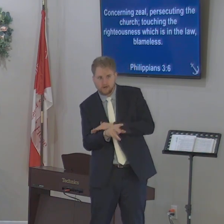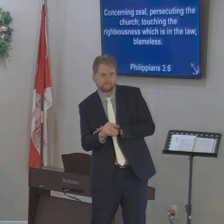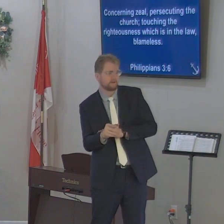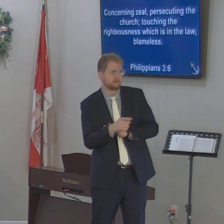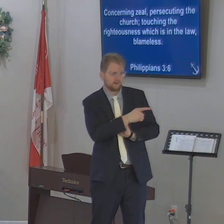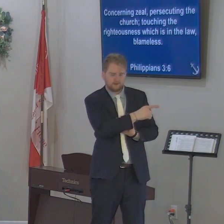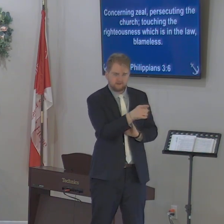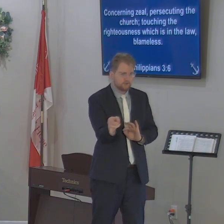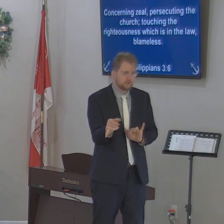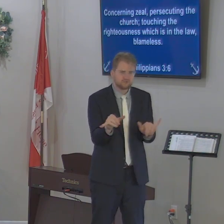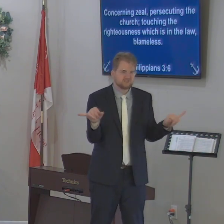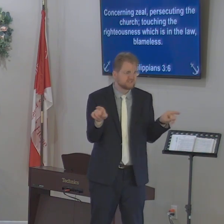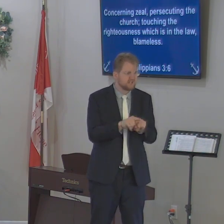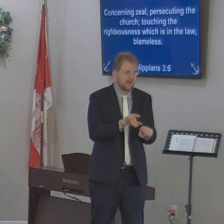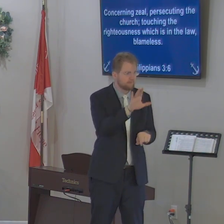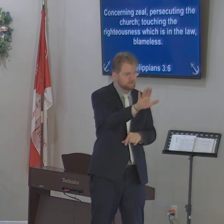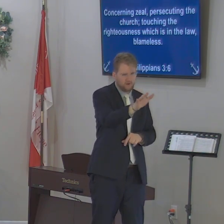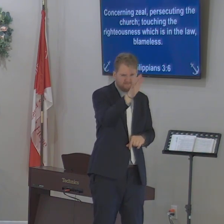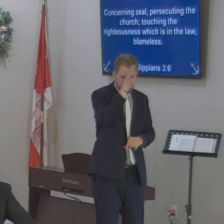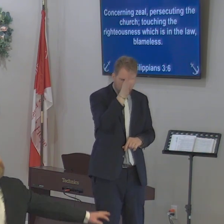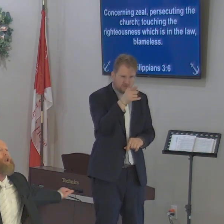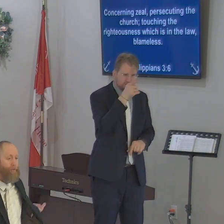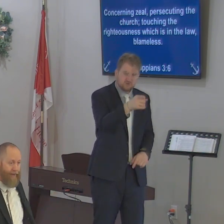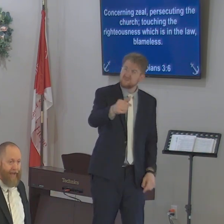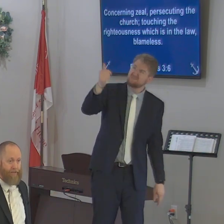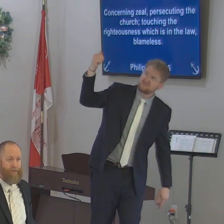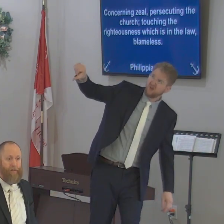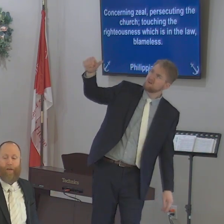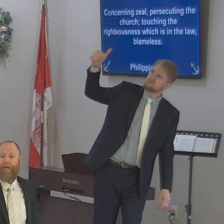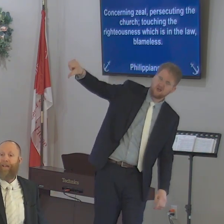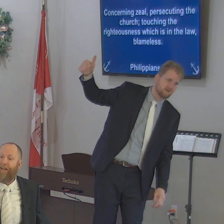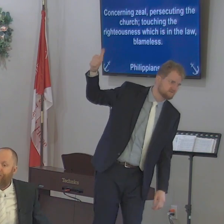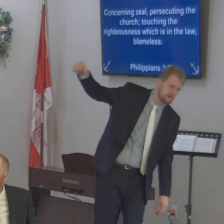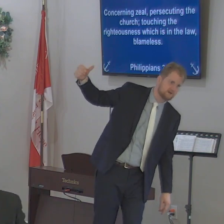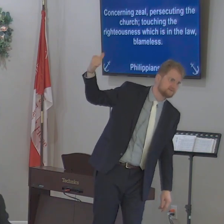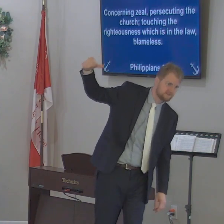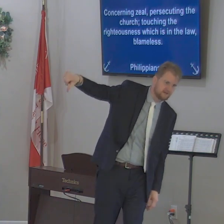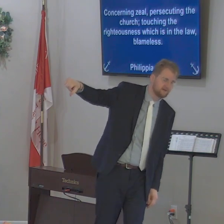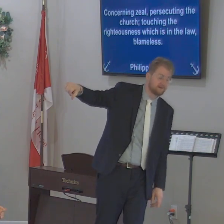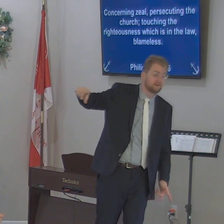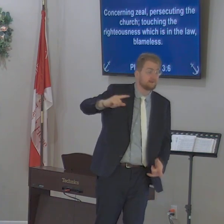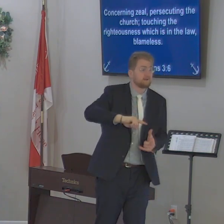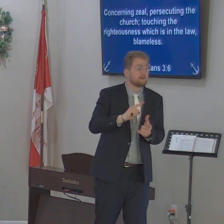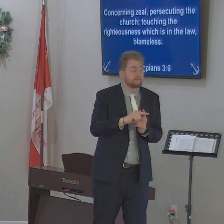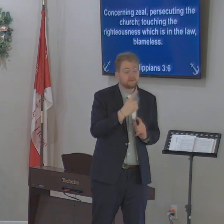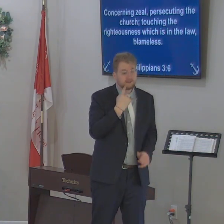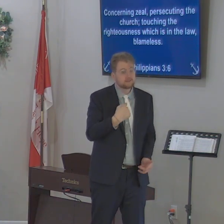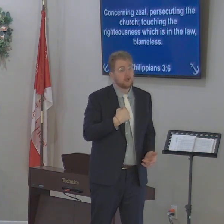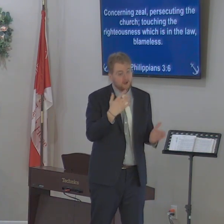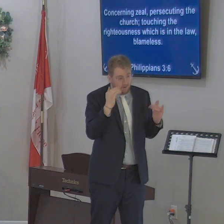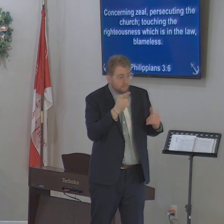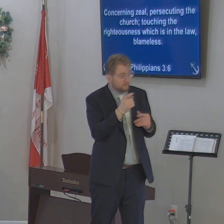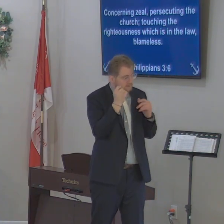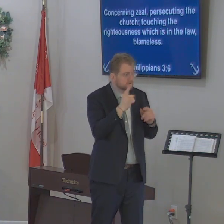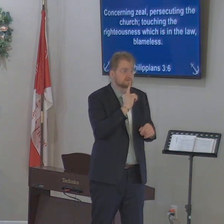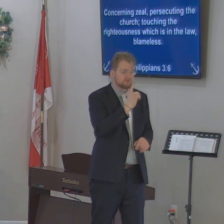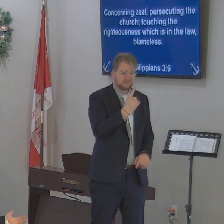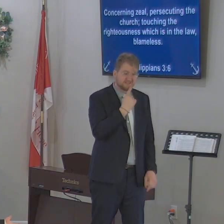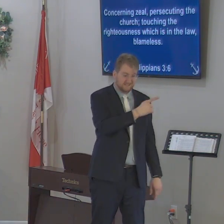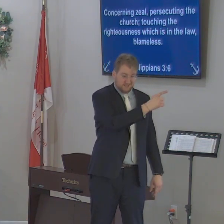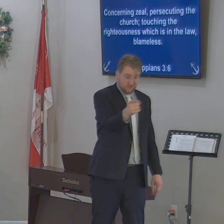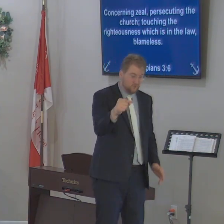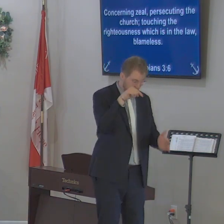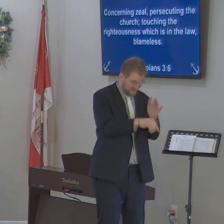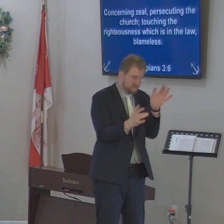are just like your fathers. You're refusing all of that." And then he says, "I sure hope you understand the truth." Then he says, "Y'all is the one that killed